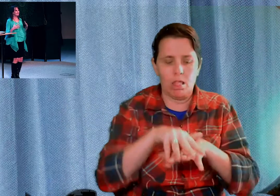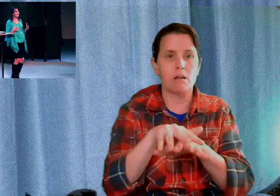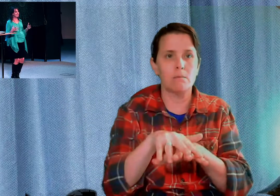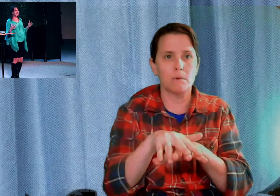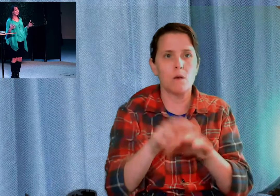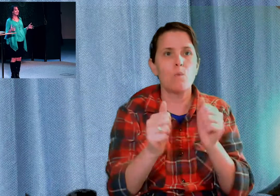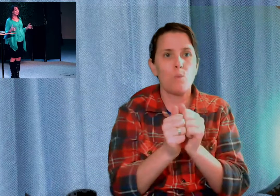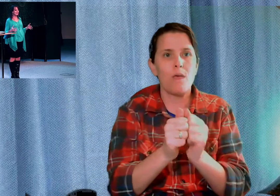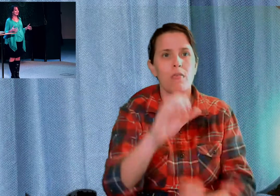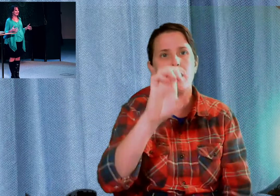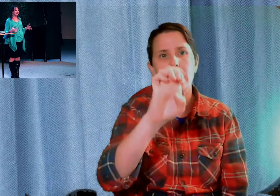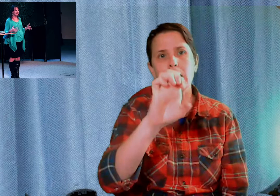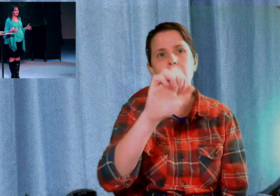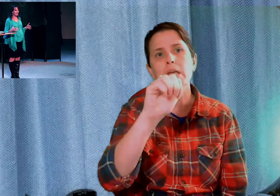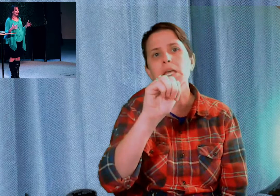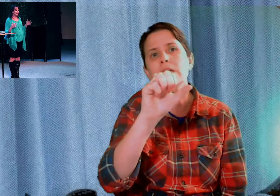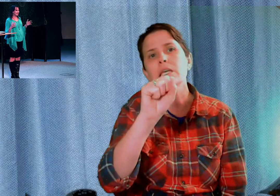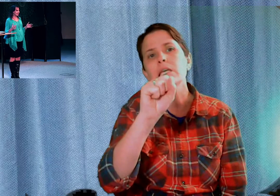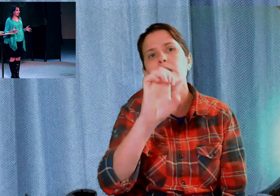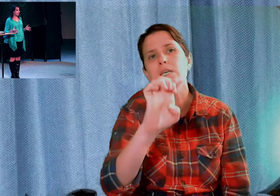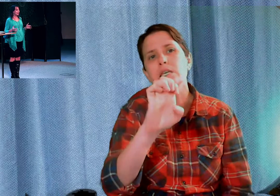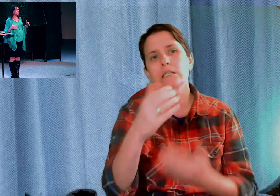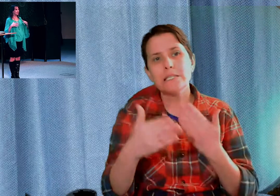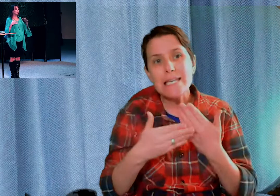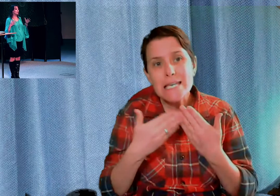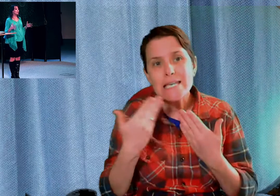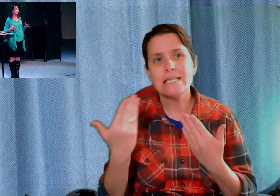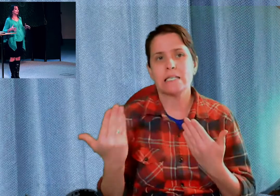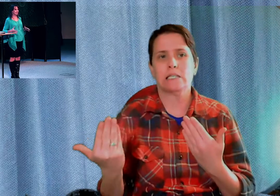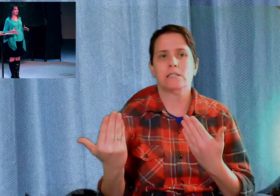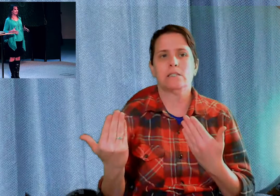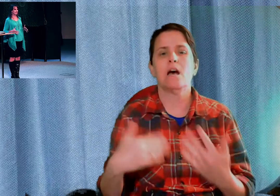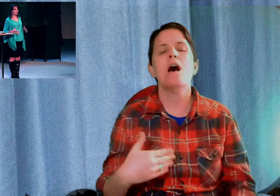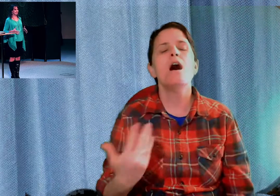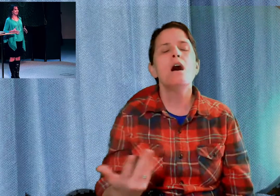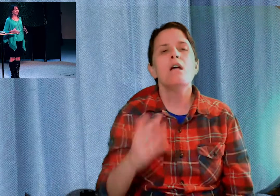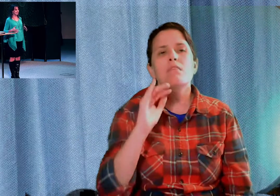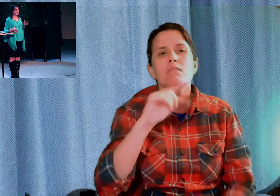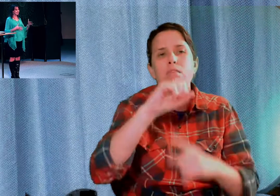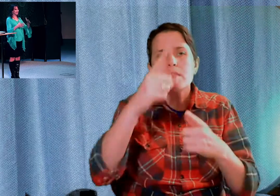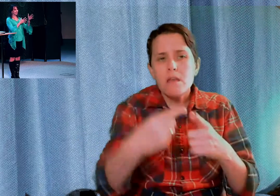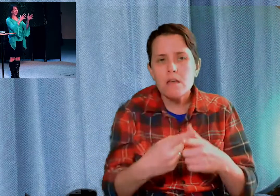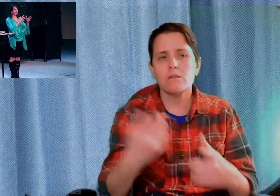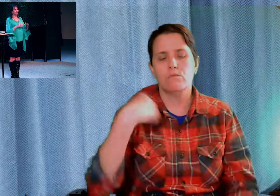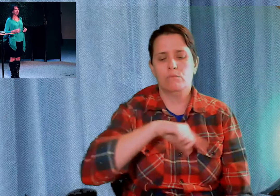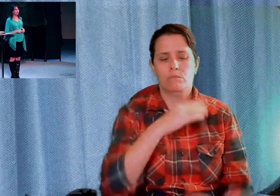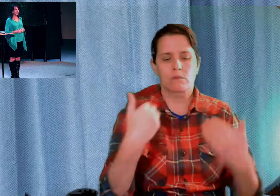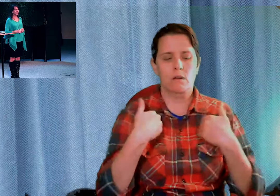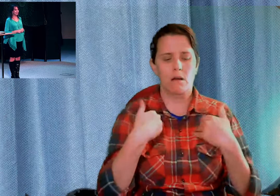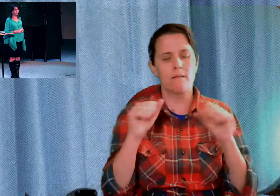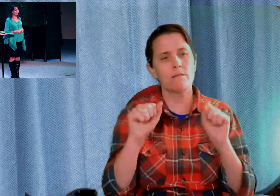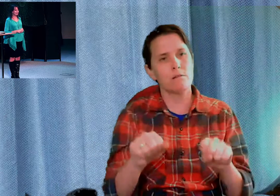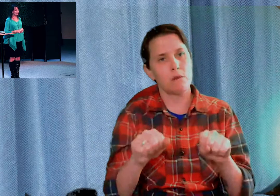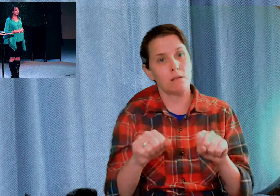call ease, then we have more capacity to navigate through all